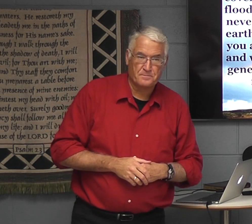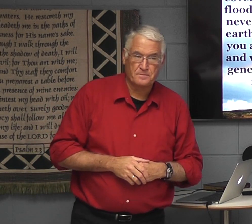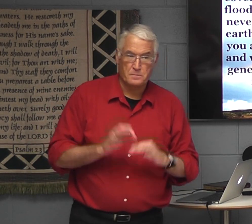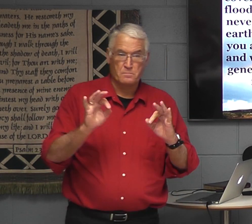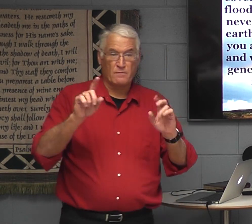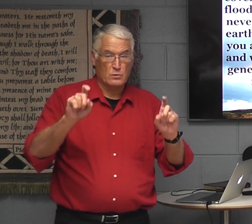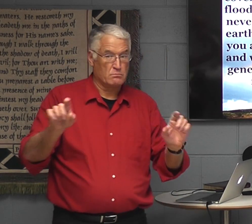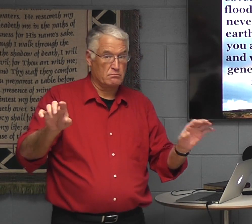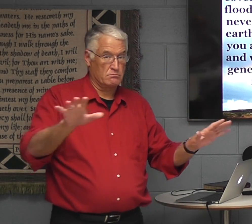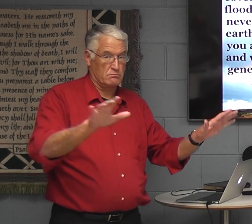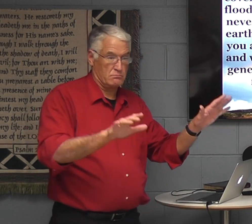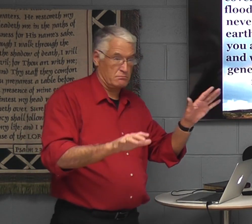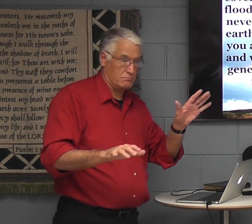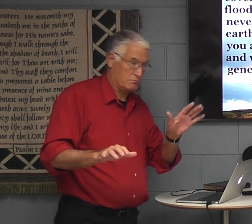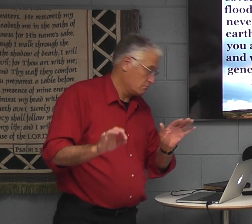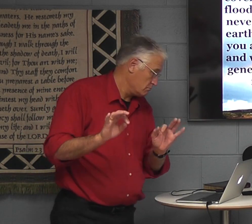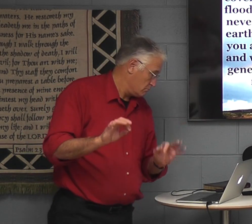covenant. Any questions?